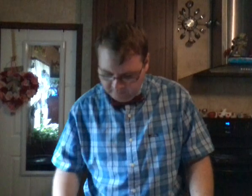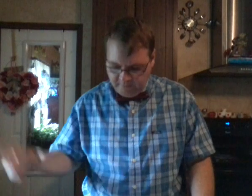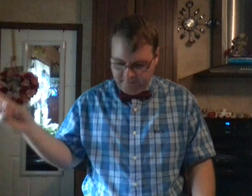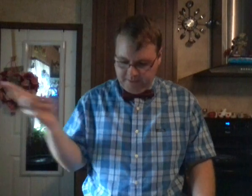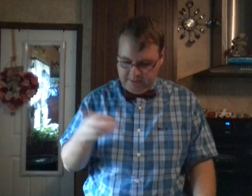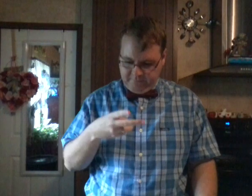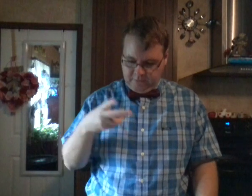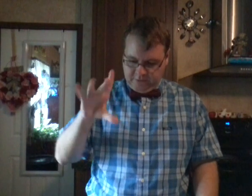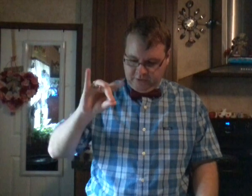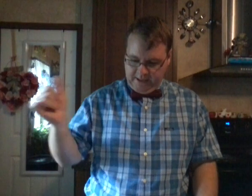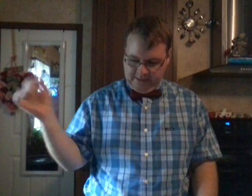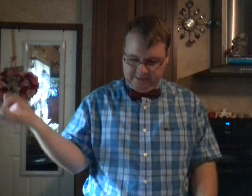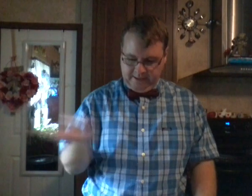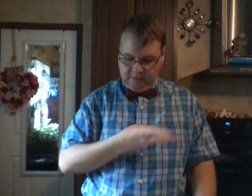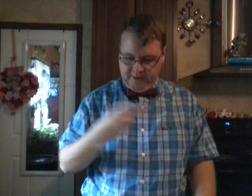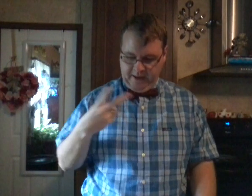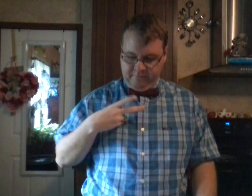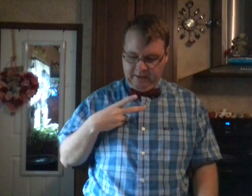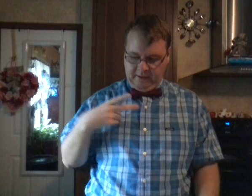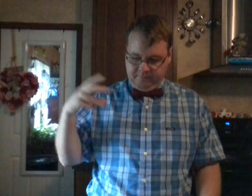And then, in verse 18, we have Philip.